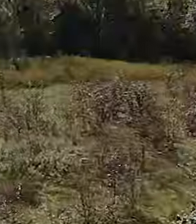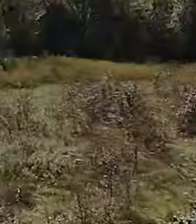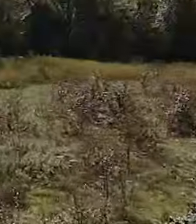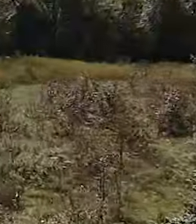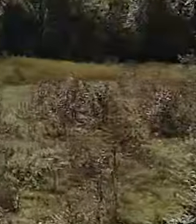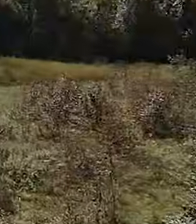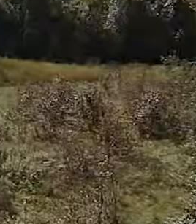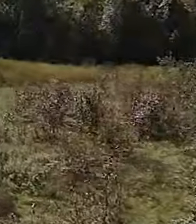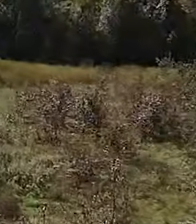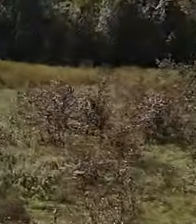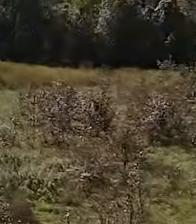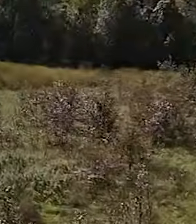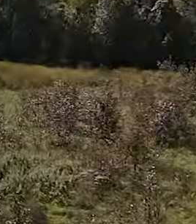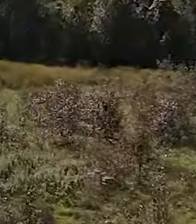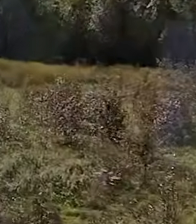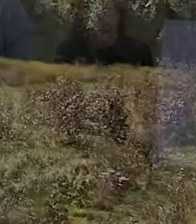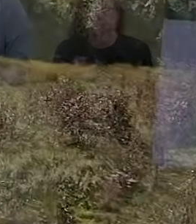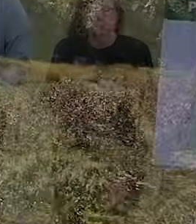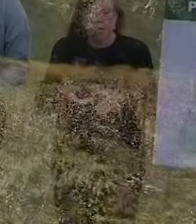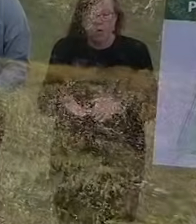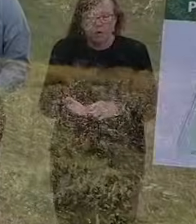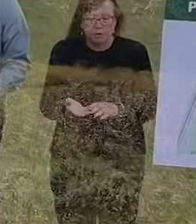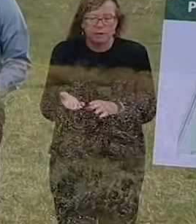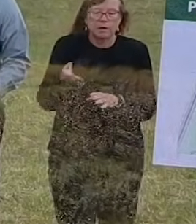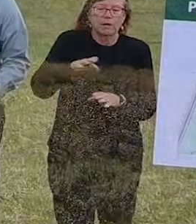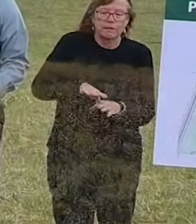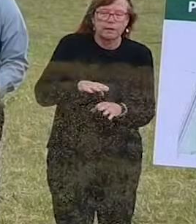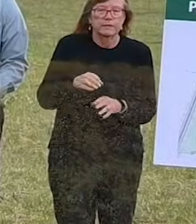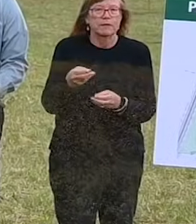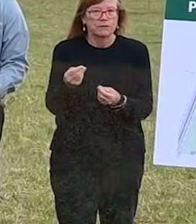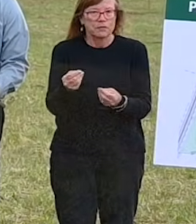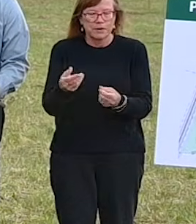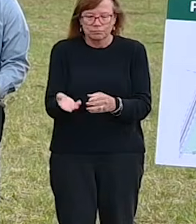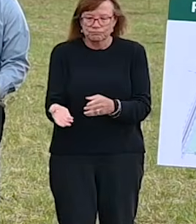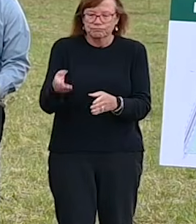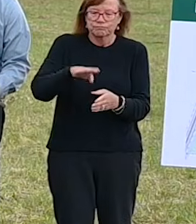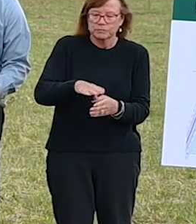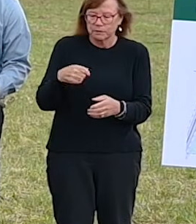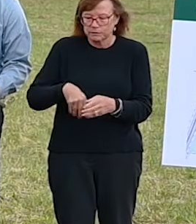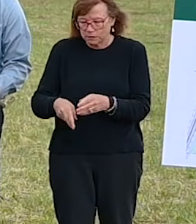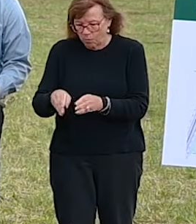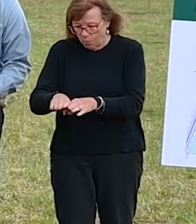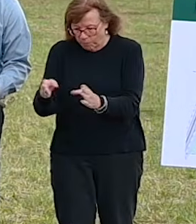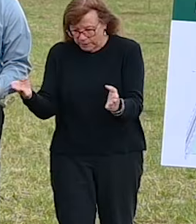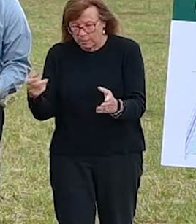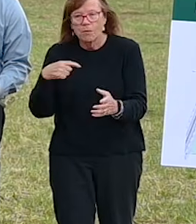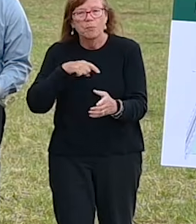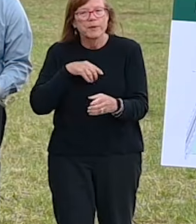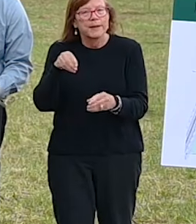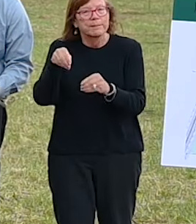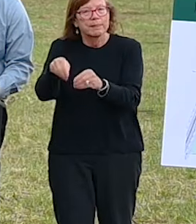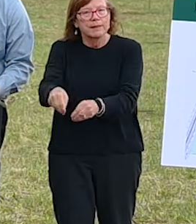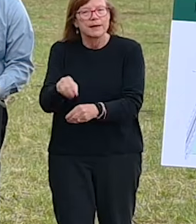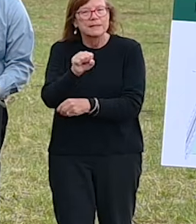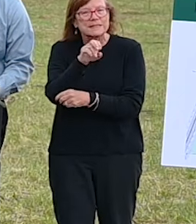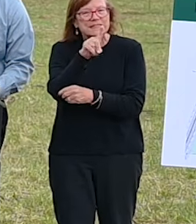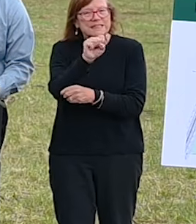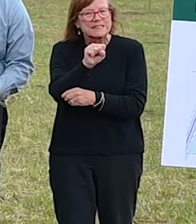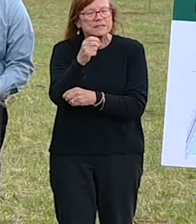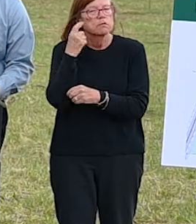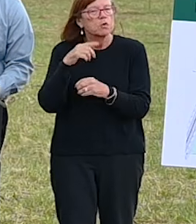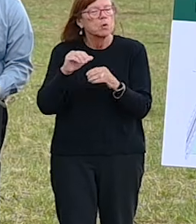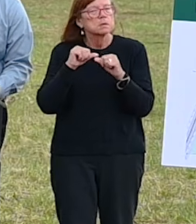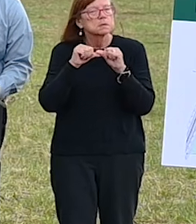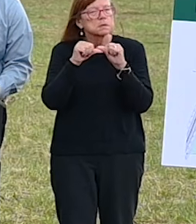we prepare to turn the soil, we are planting seeds. Seeds of sustainability, seeds